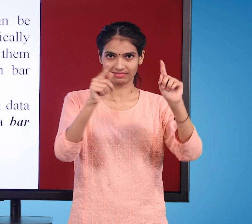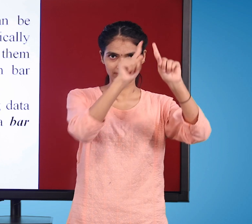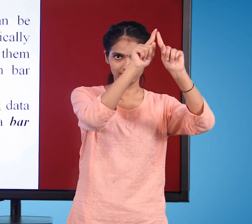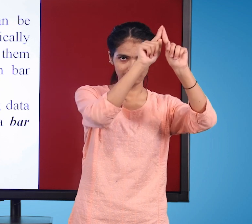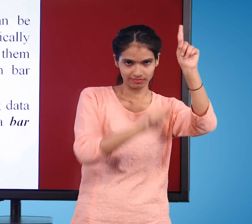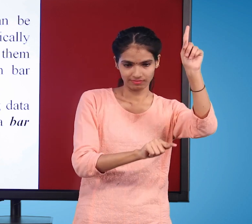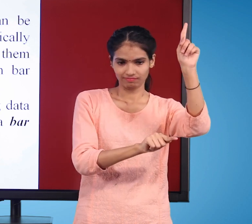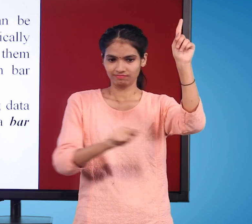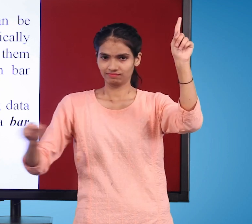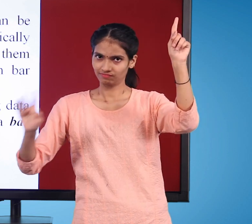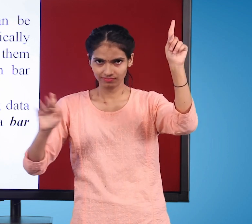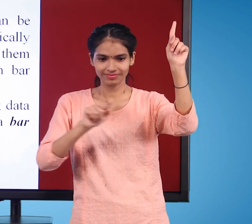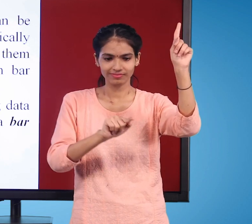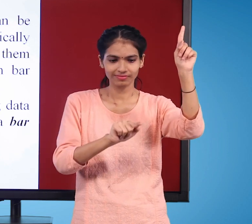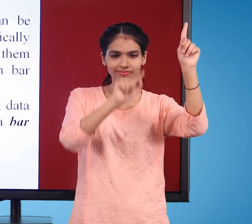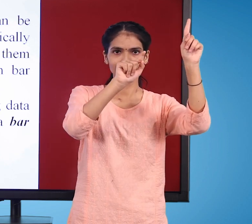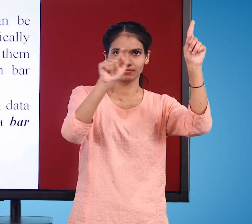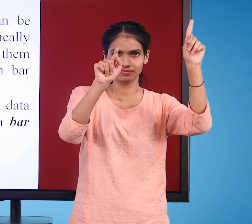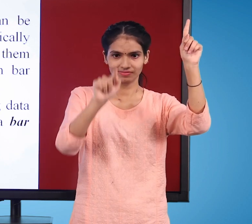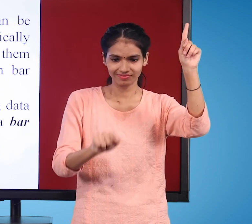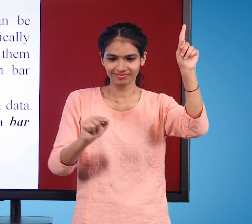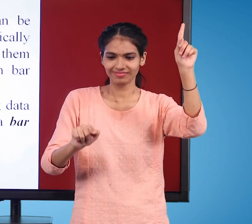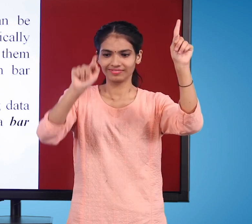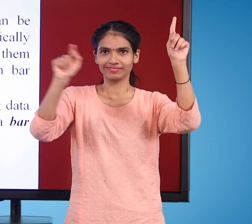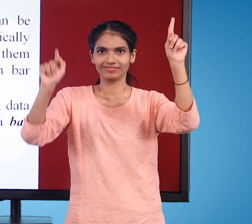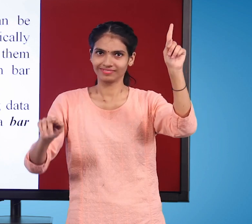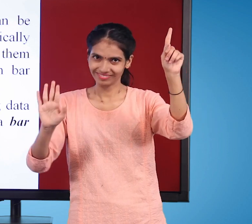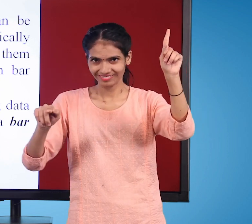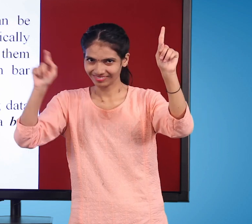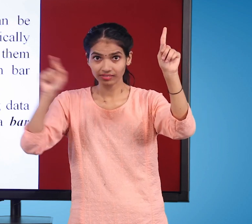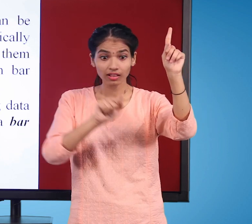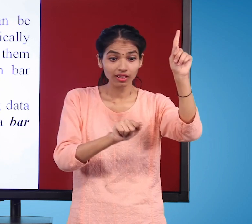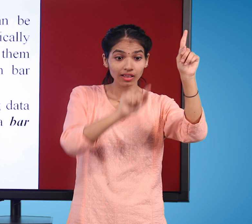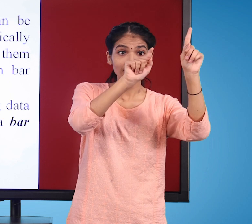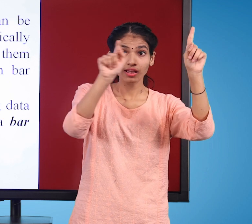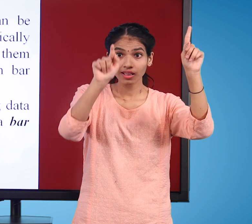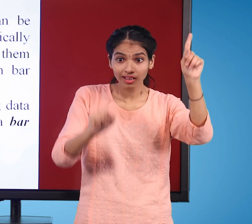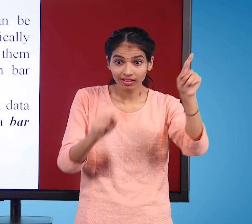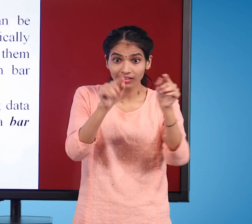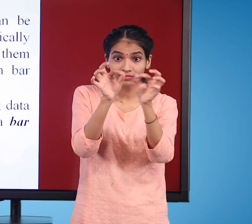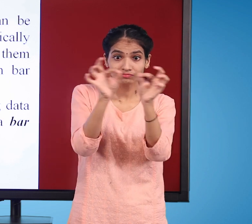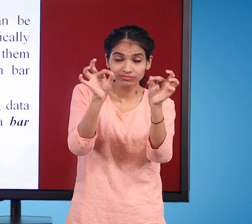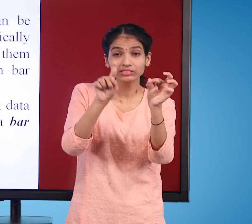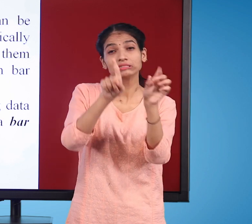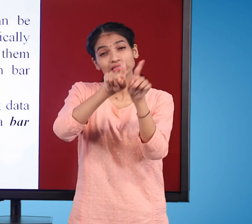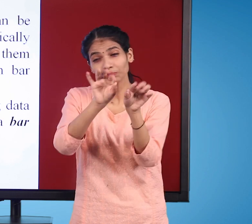Bars of uniform width can be drawn horizontally or vertically with equal spacing between